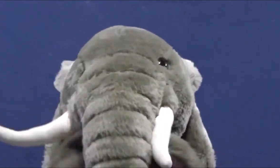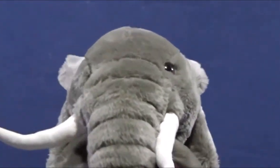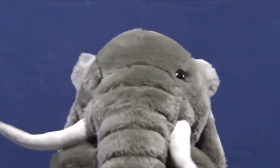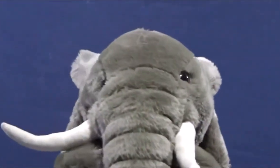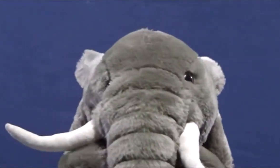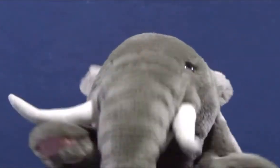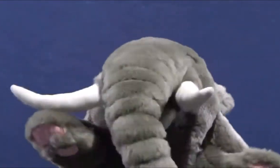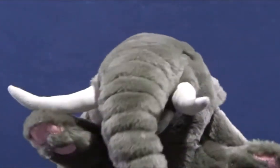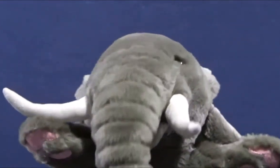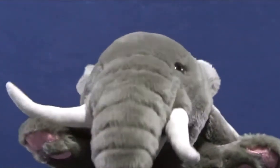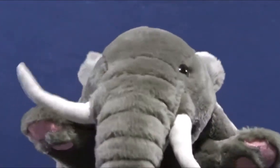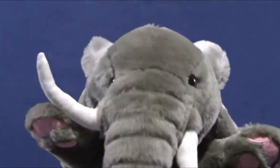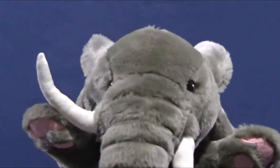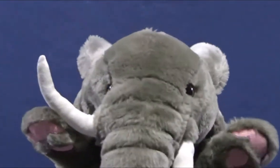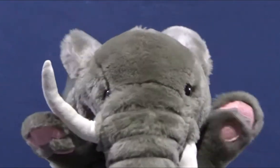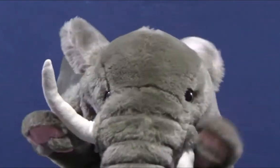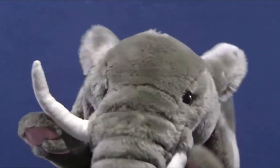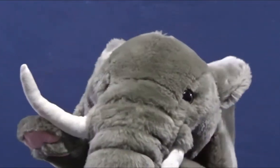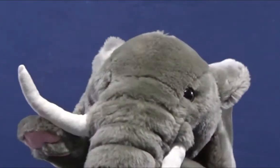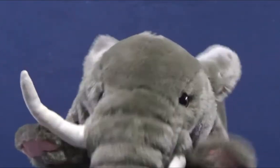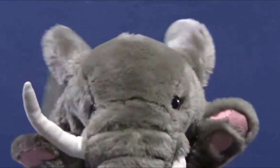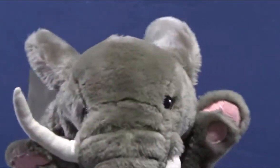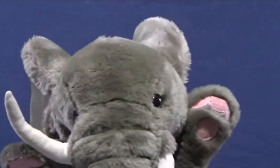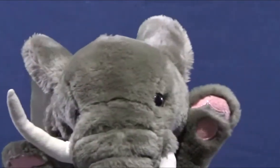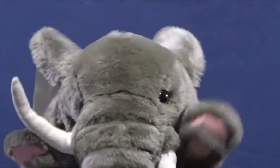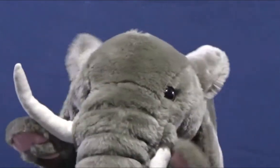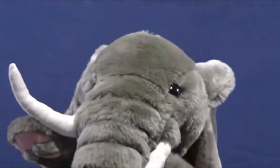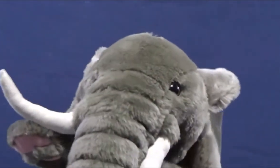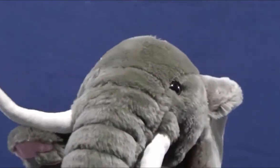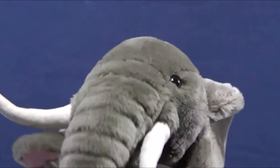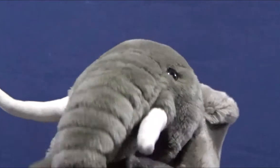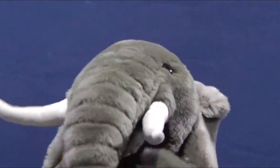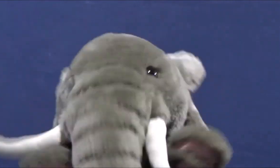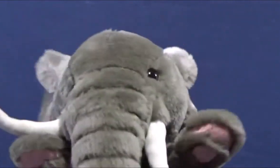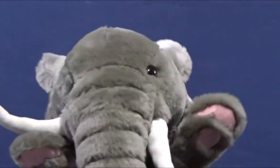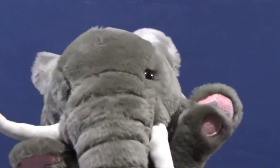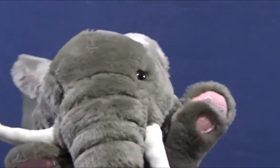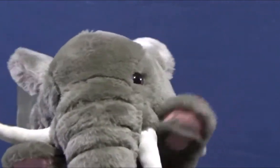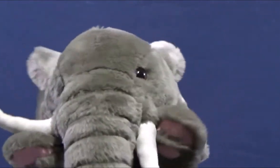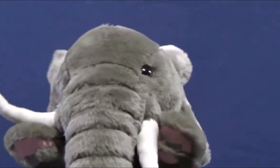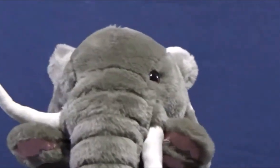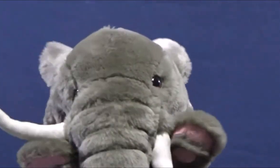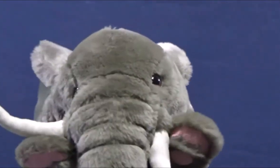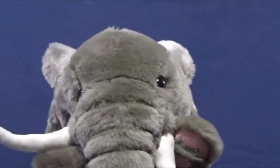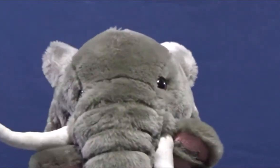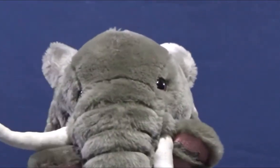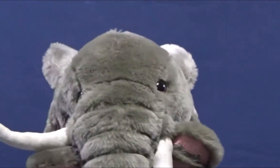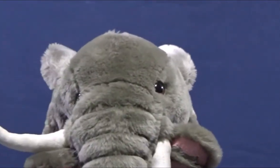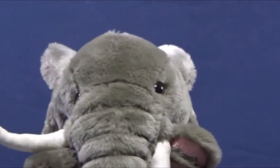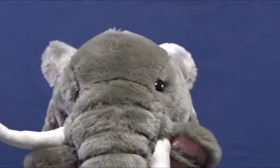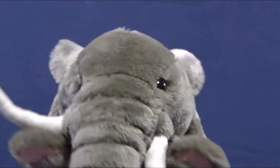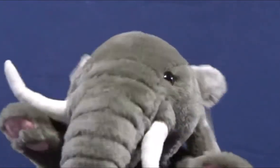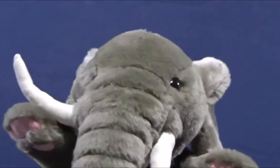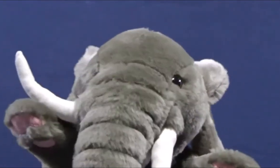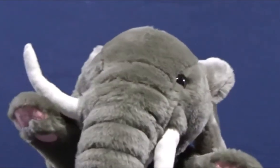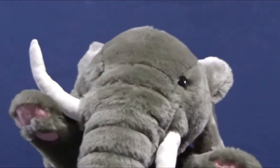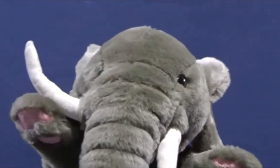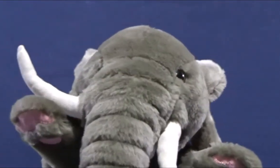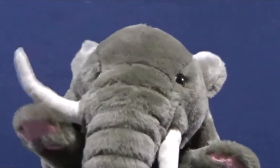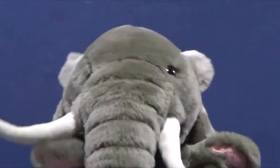make a Mobius strip. See if you can draw a line all the way along it. Don't forget, you